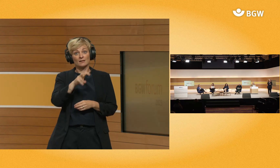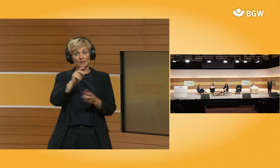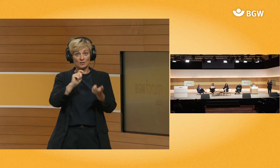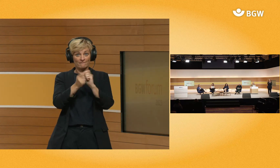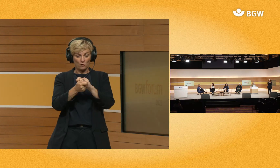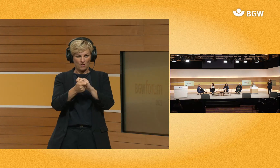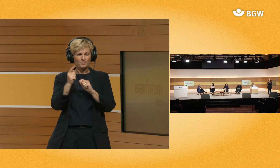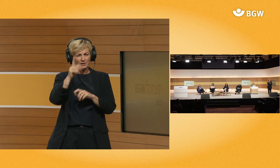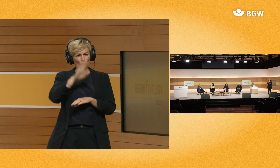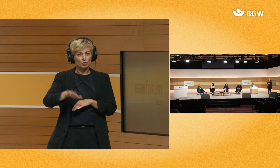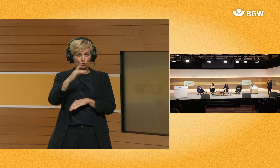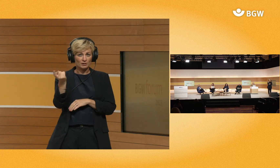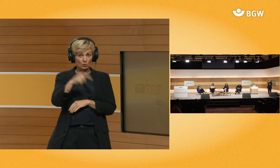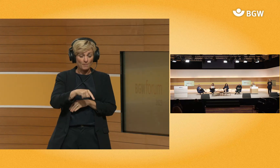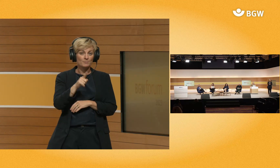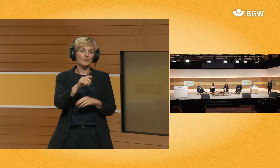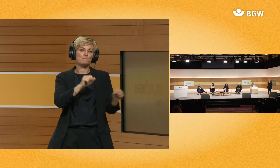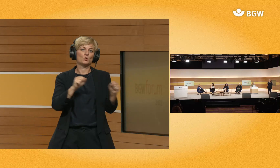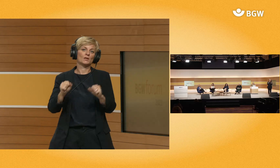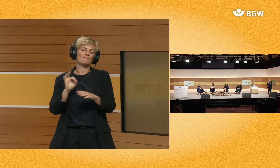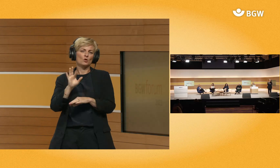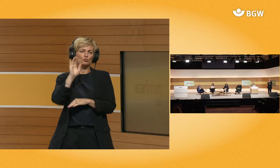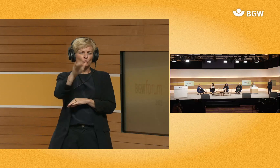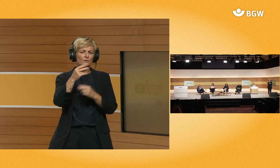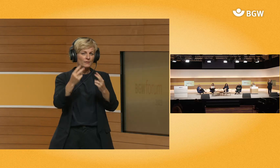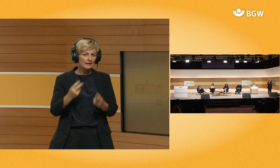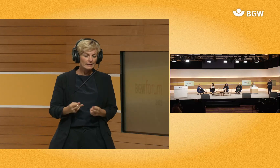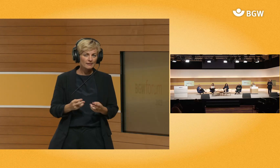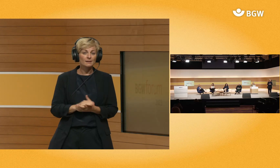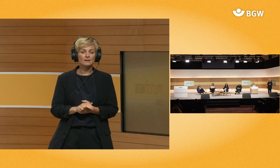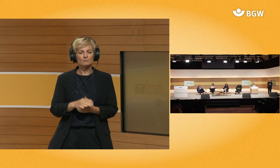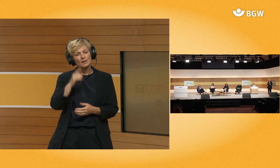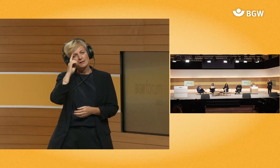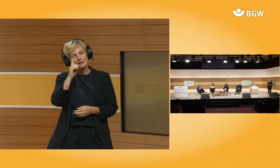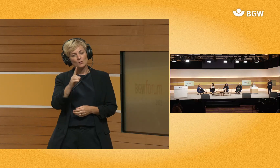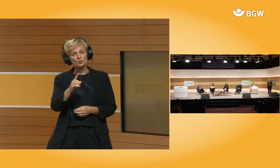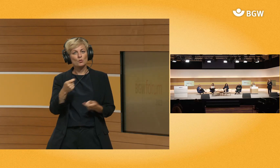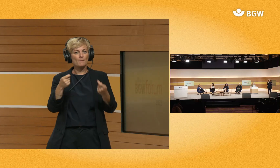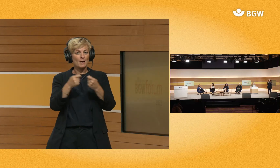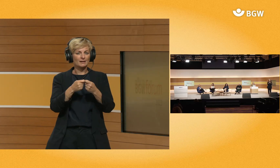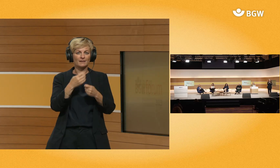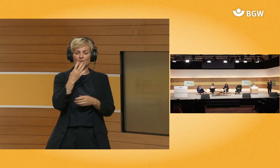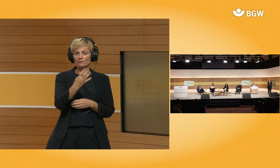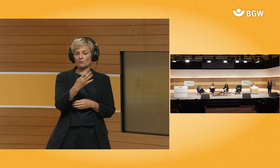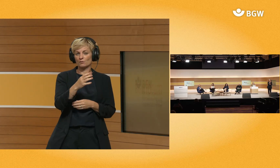future. Do you think the Magnet for Europe or the Magnet for, especially for Germany